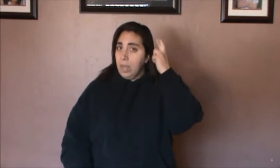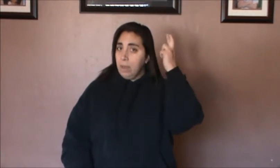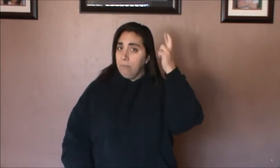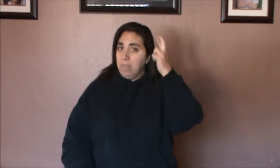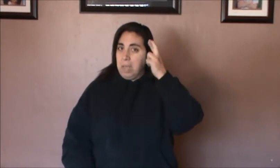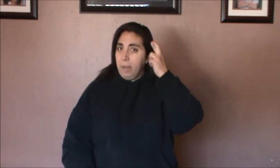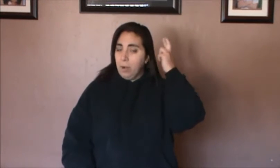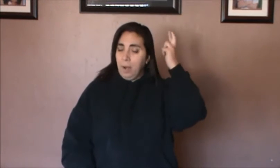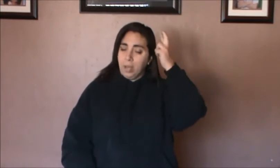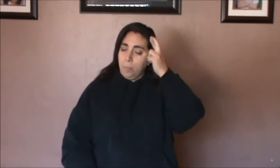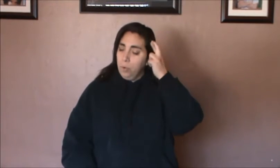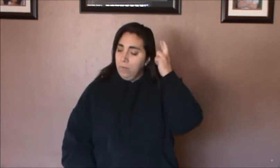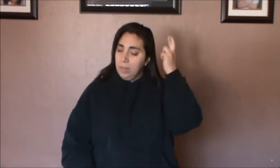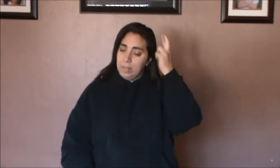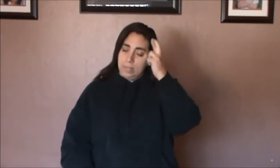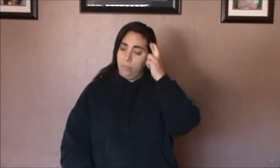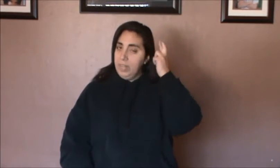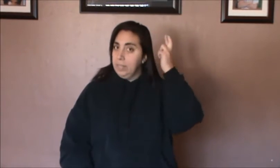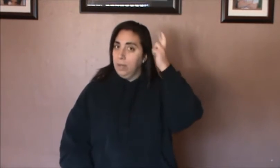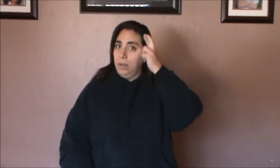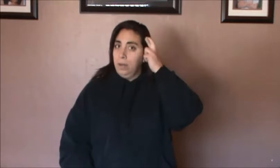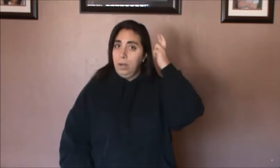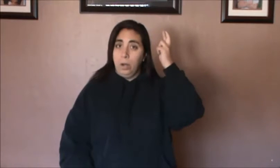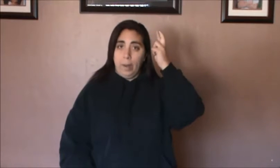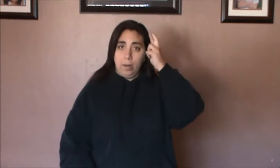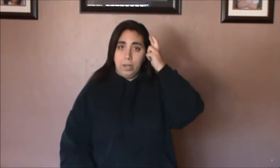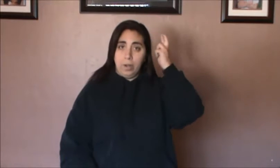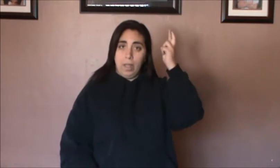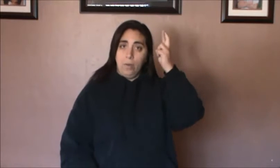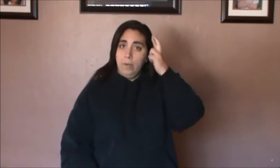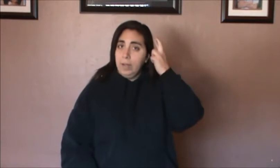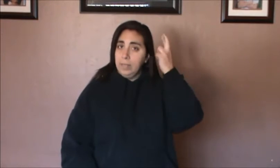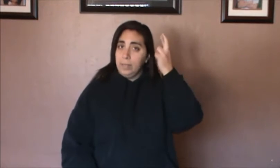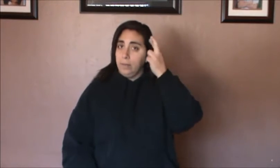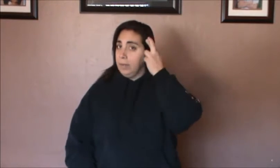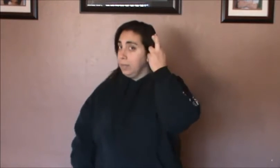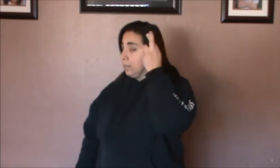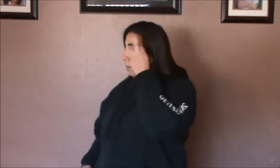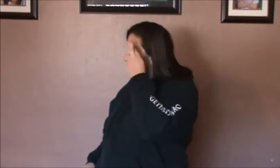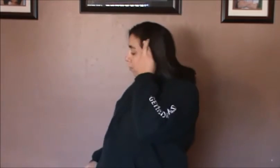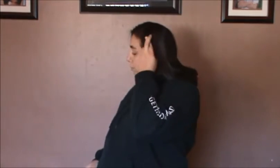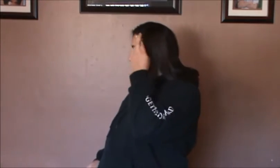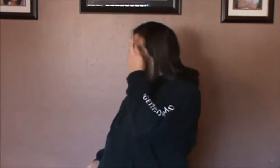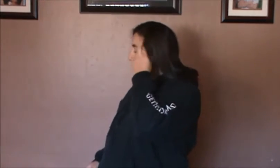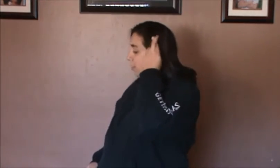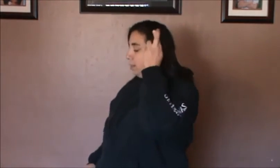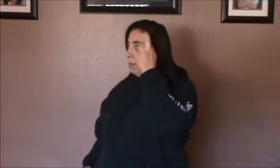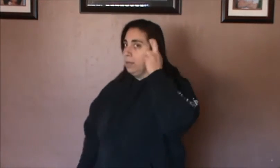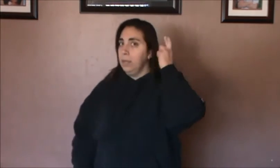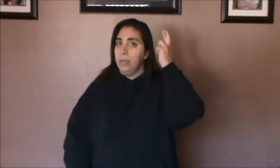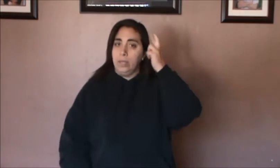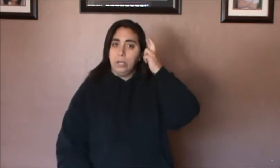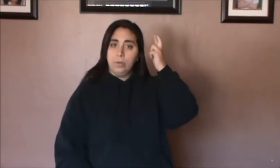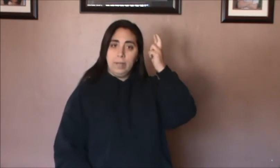of think about it, right? You're moving this reason around in your head. Reason. There's a